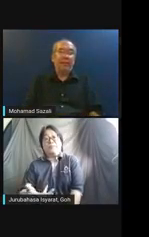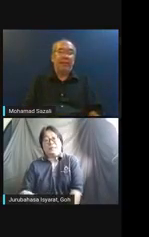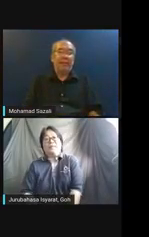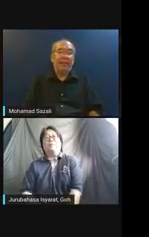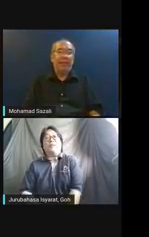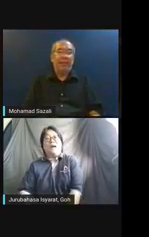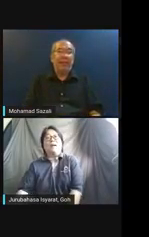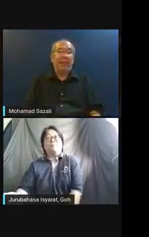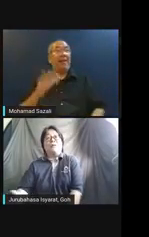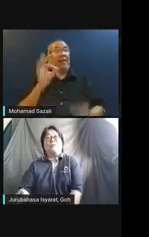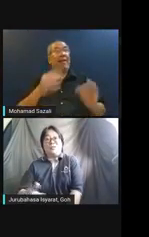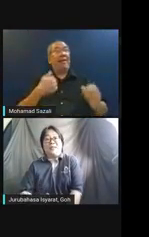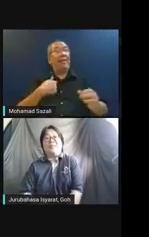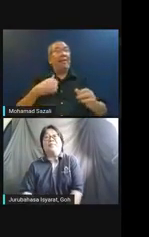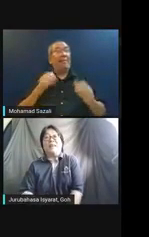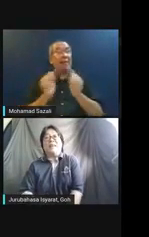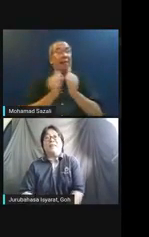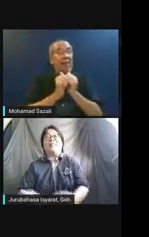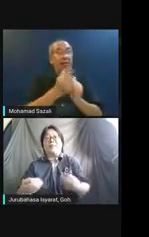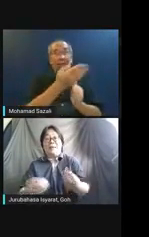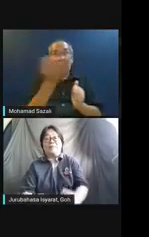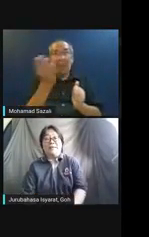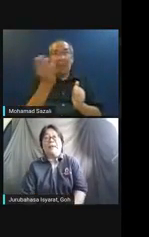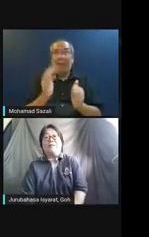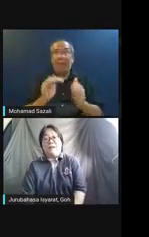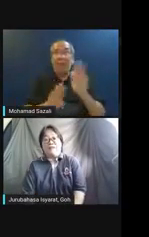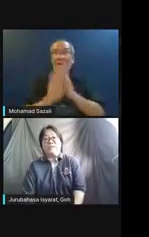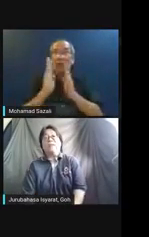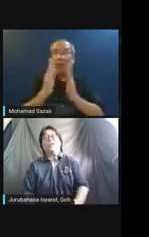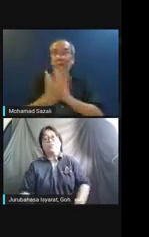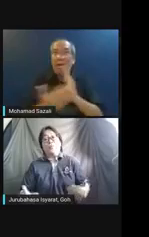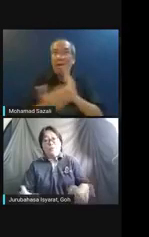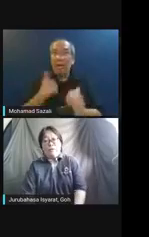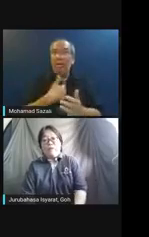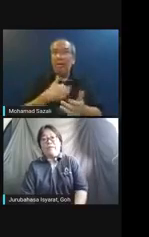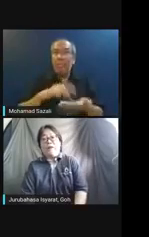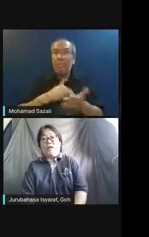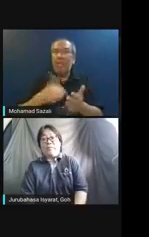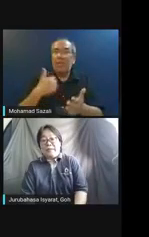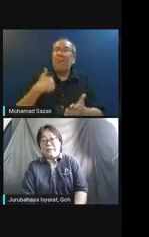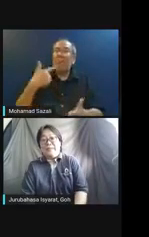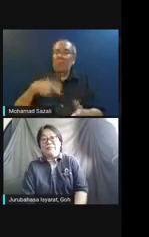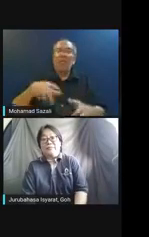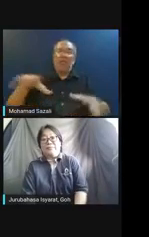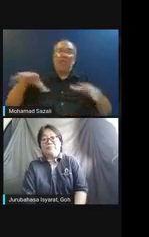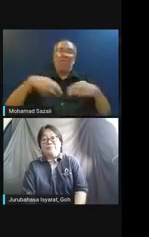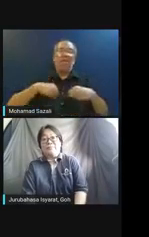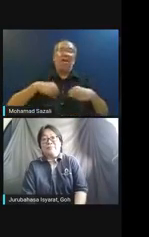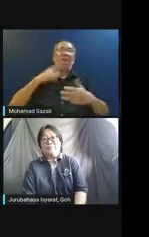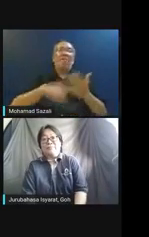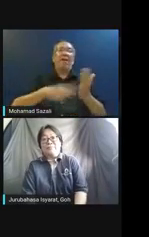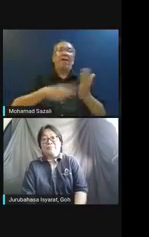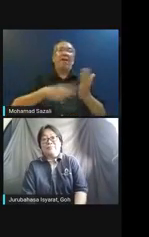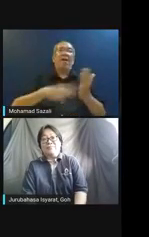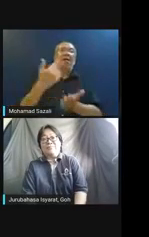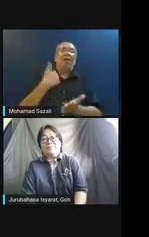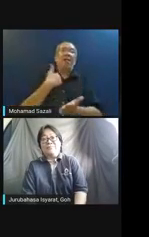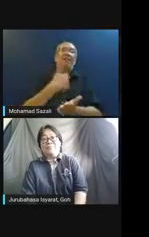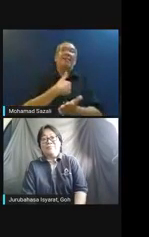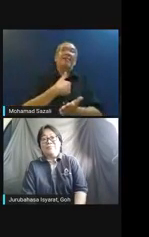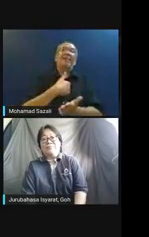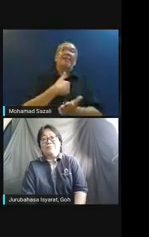So basically, we are part of society that is enabling our country to move forward economically.